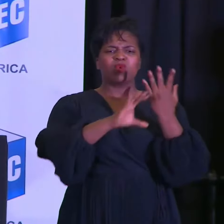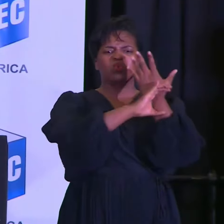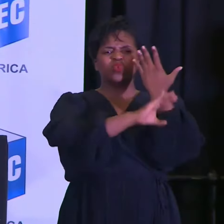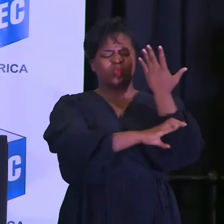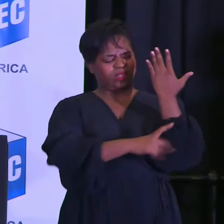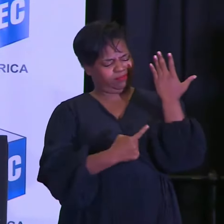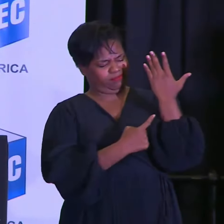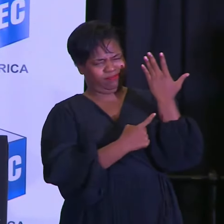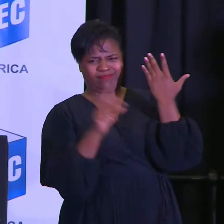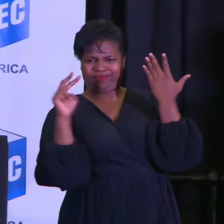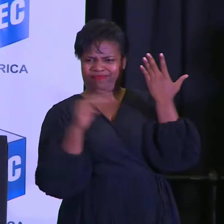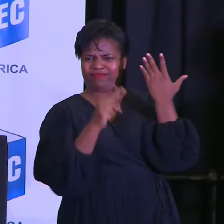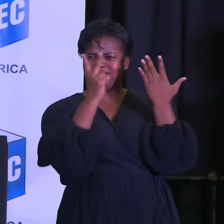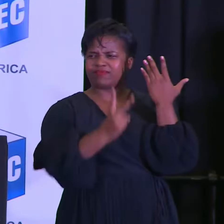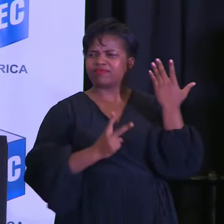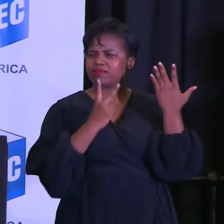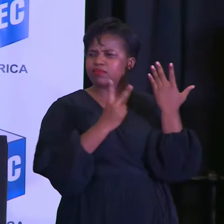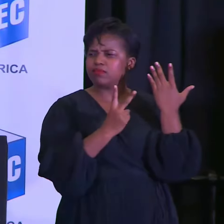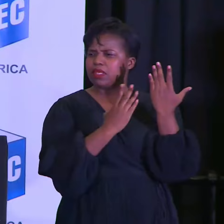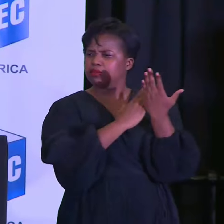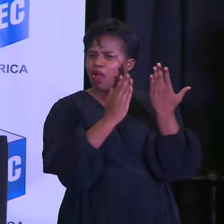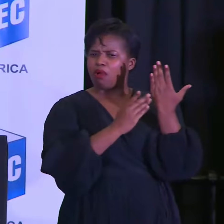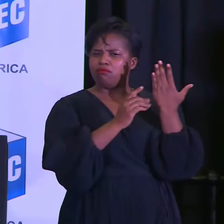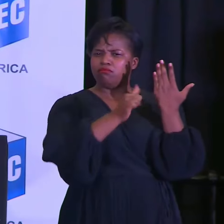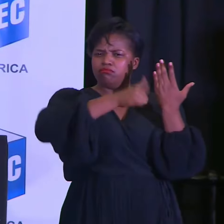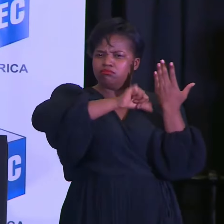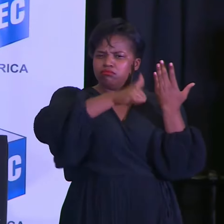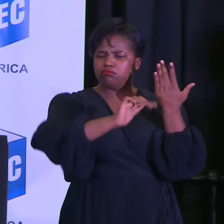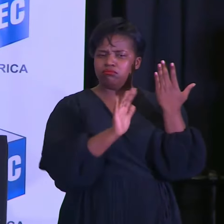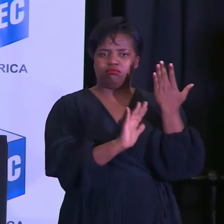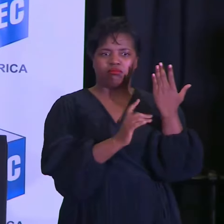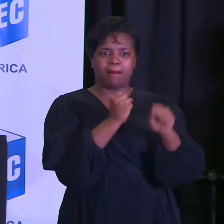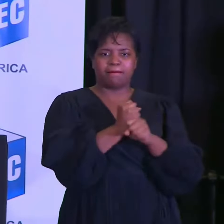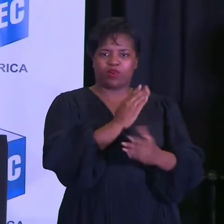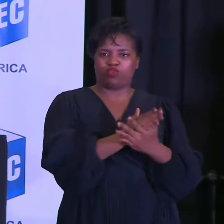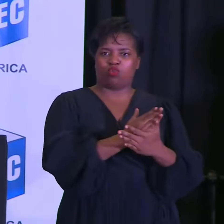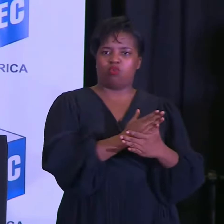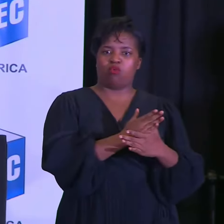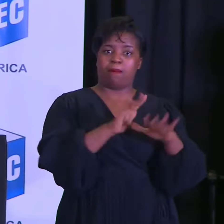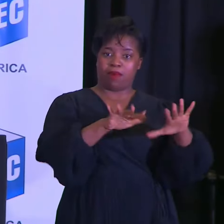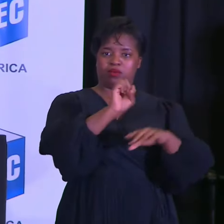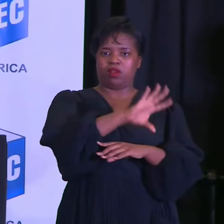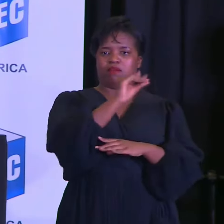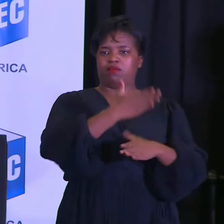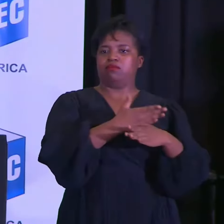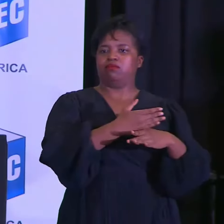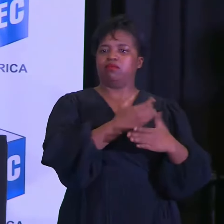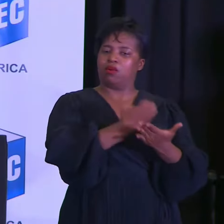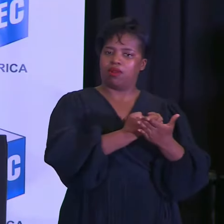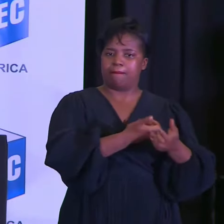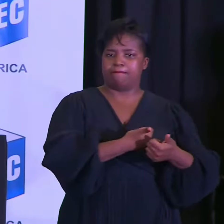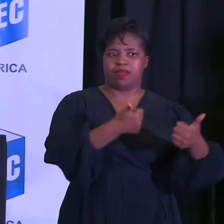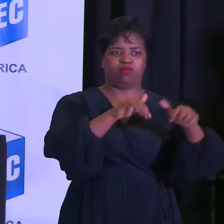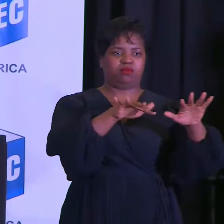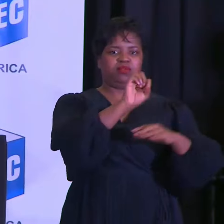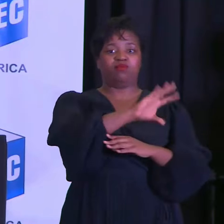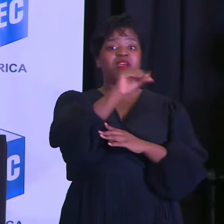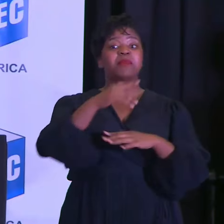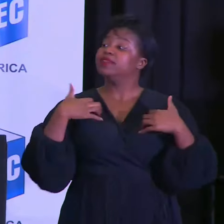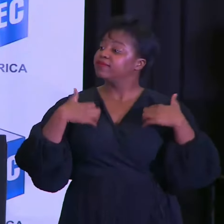constitution, giving back the capital to South Africans, and cohesion in faith. And I'm also excited by the fact